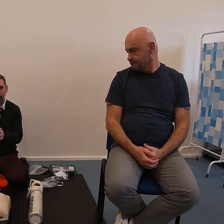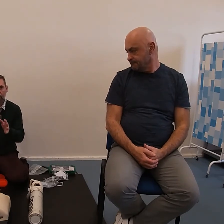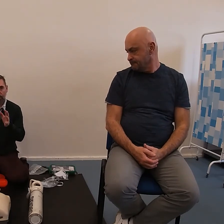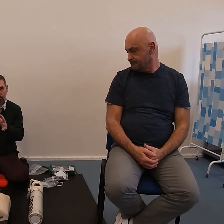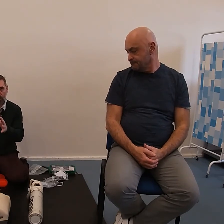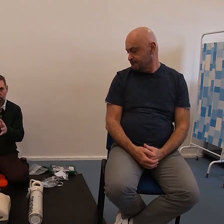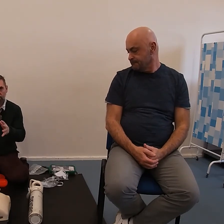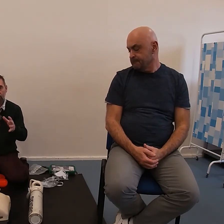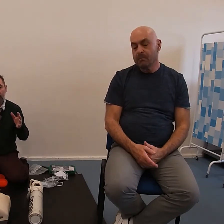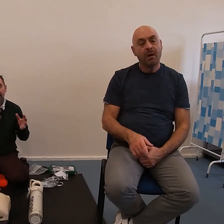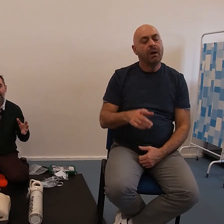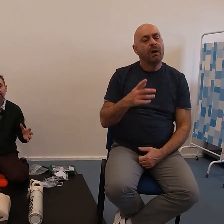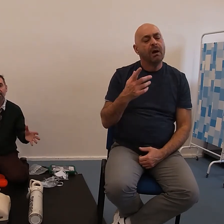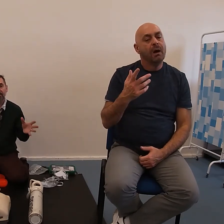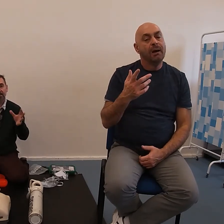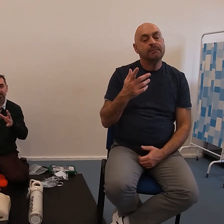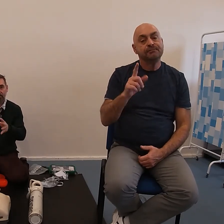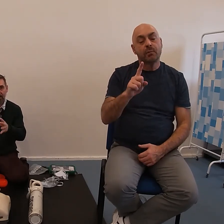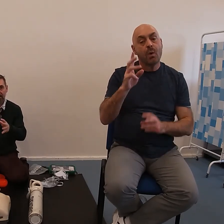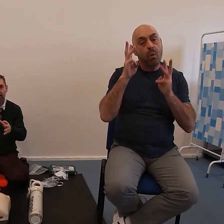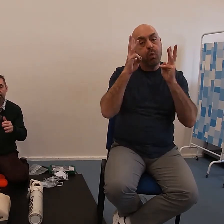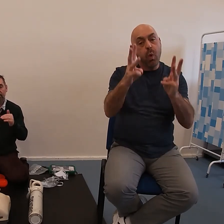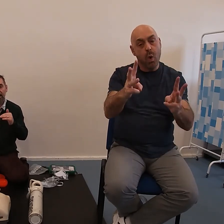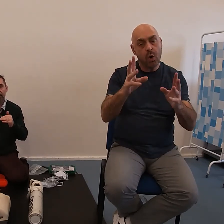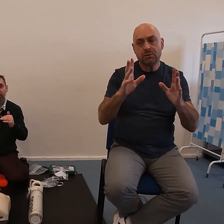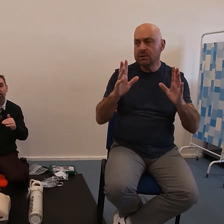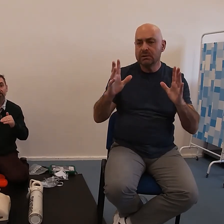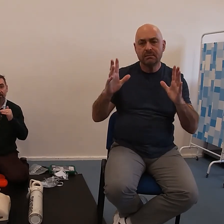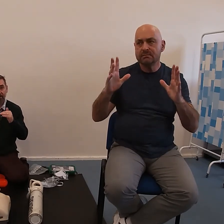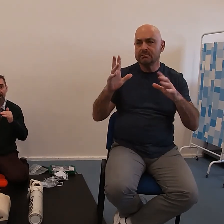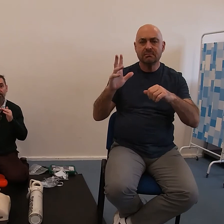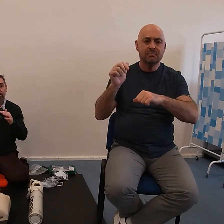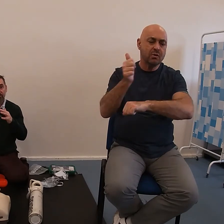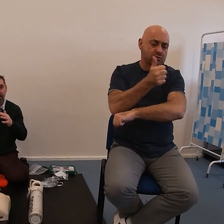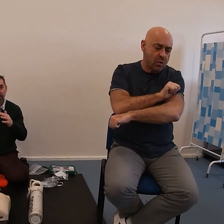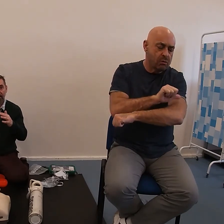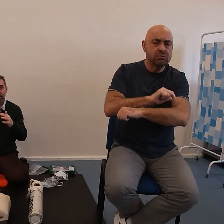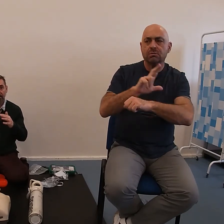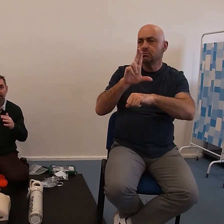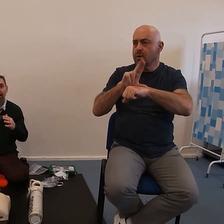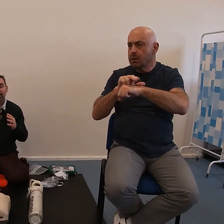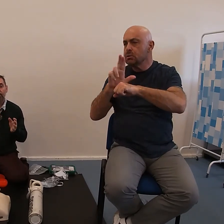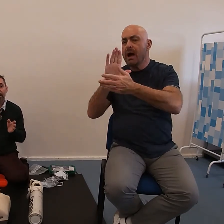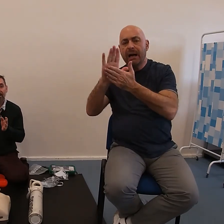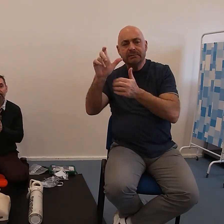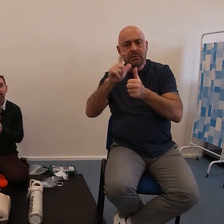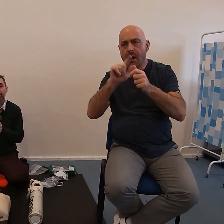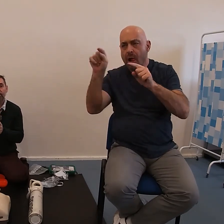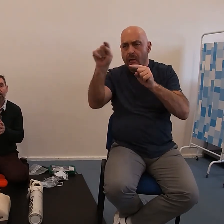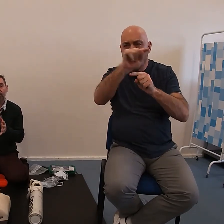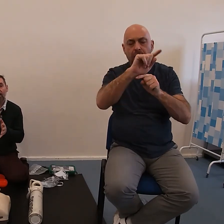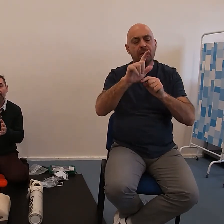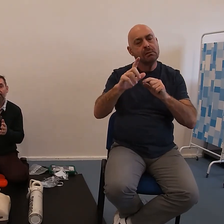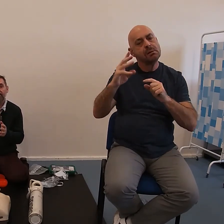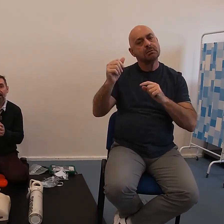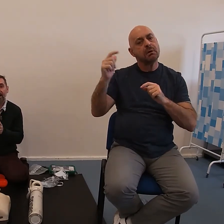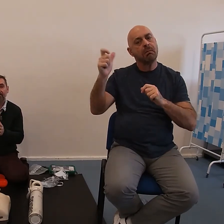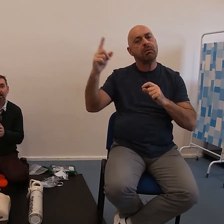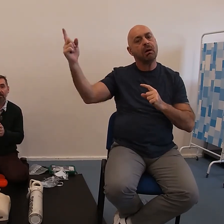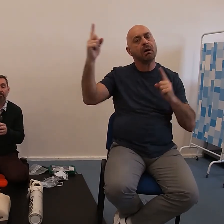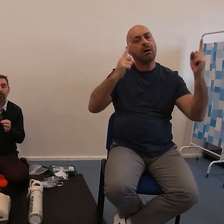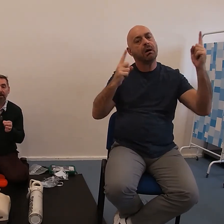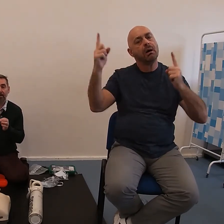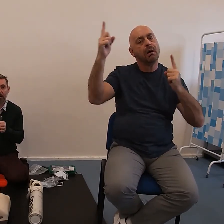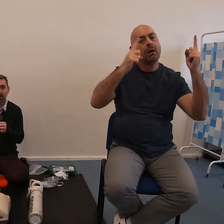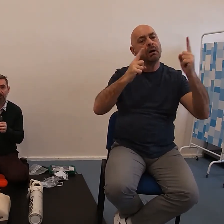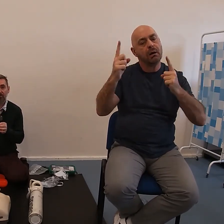Now, on the wards, when we have different disciplines with people with different levels of training, you will have people arrive that have